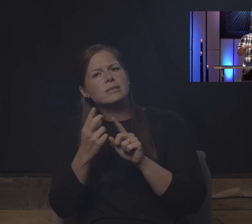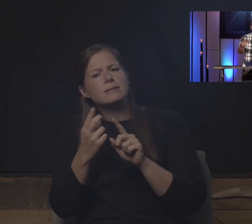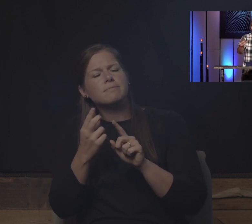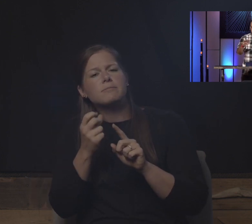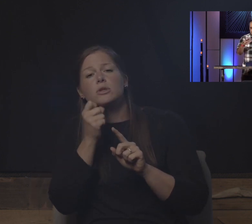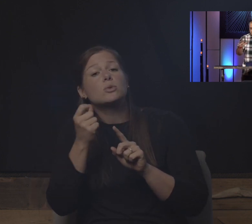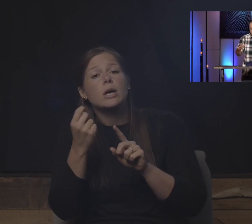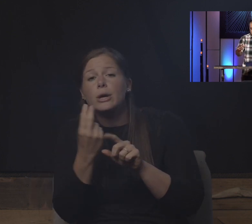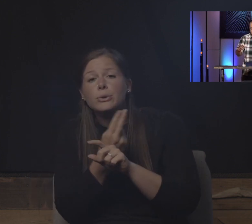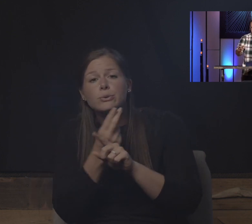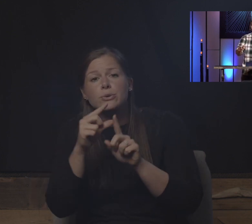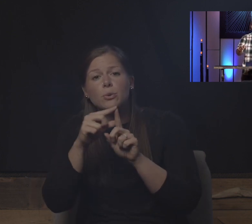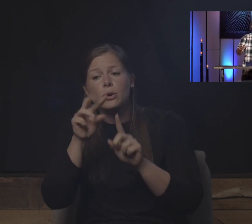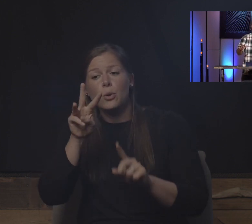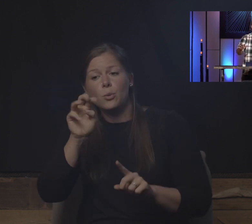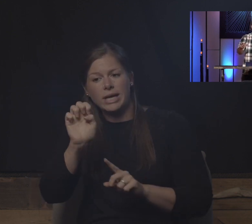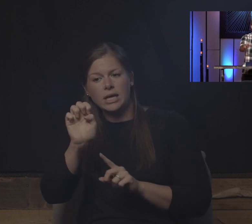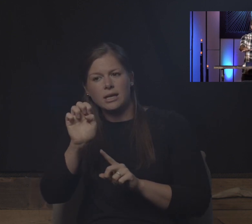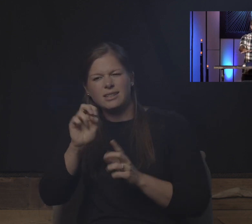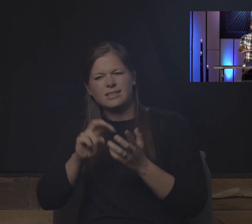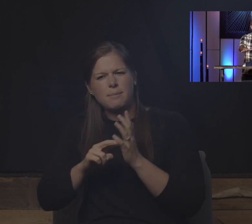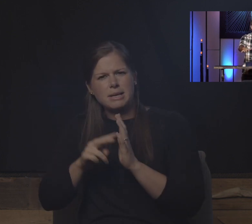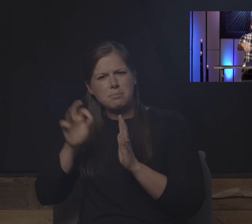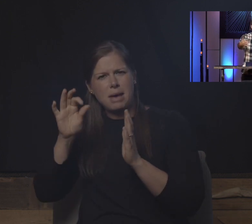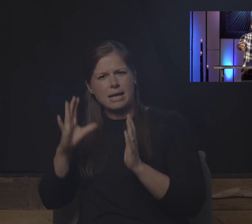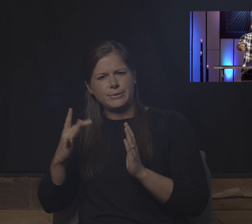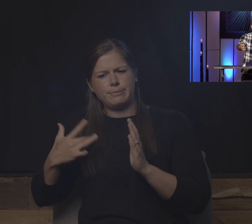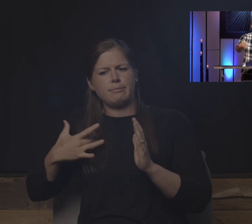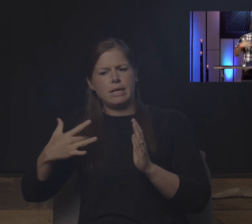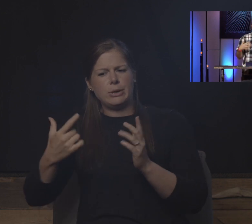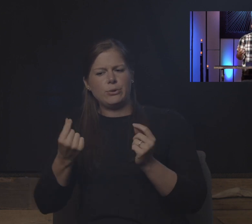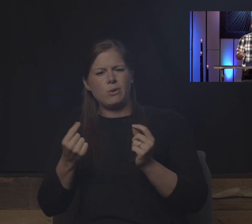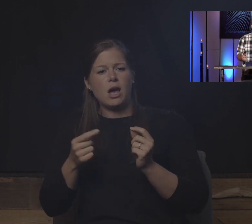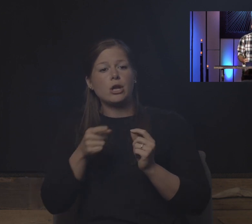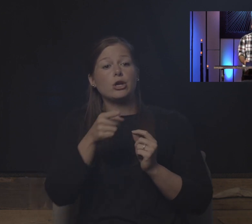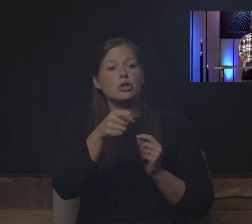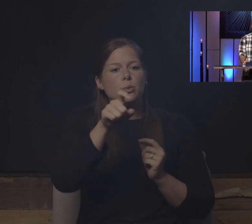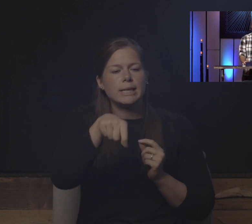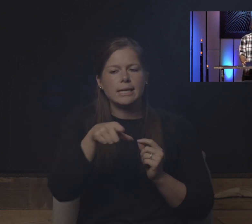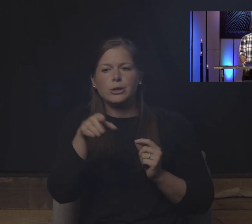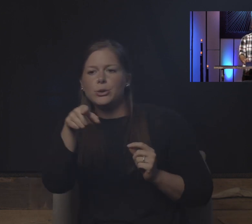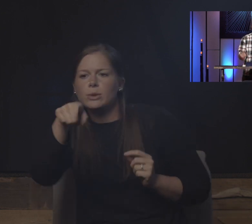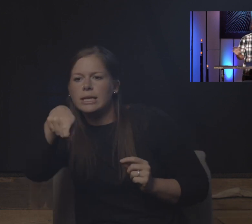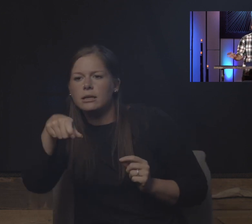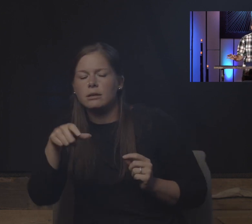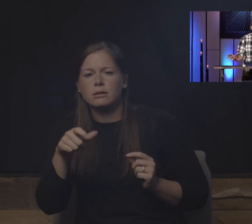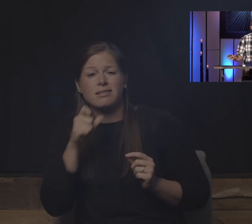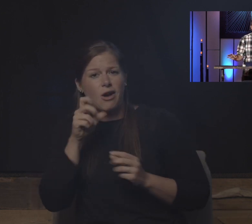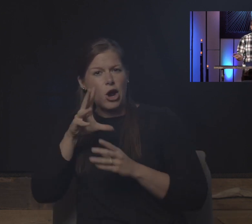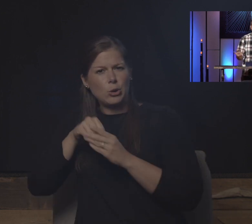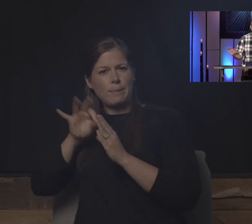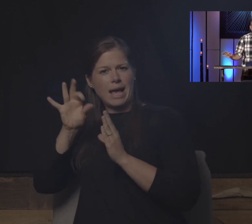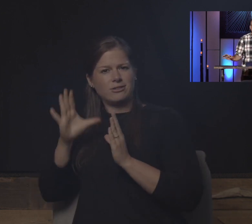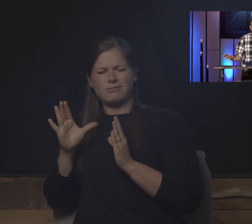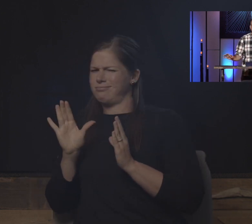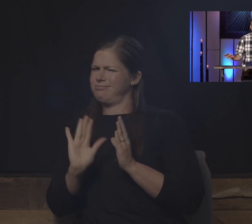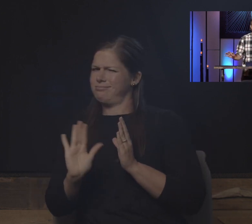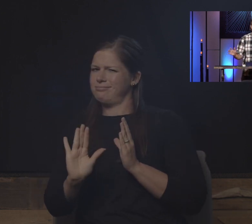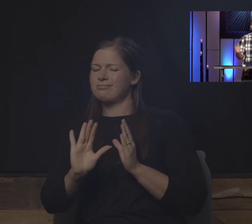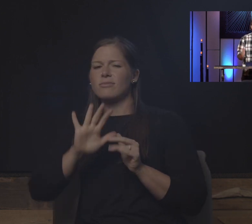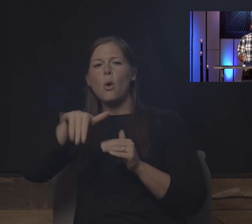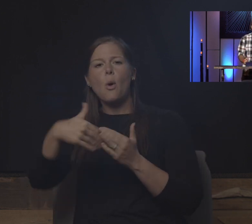Like the little peon Christians need what I'm going to say, but I don't need it. No, all people